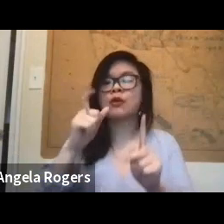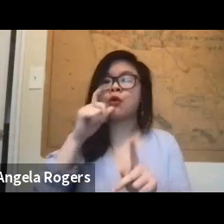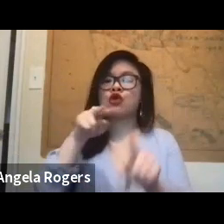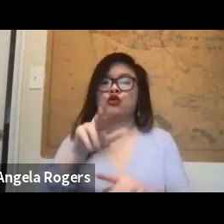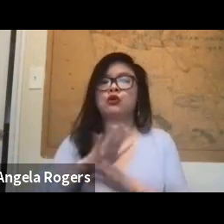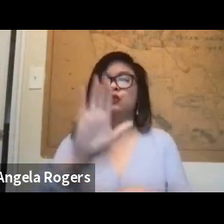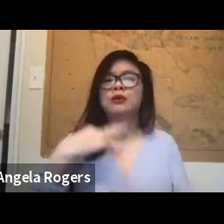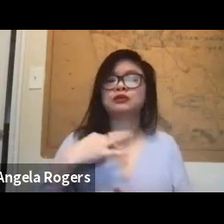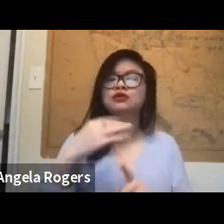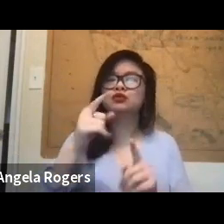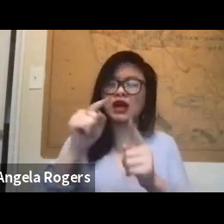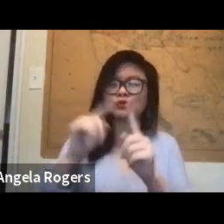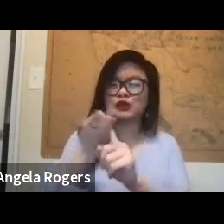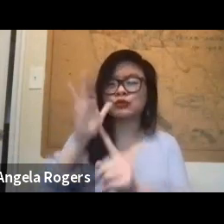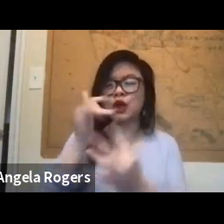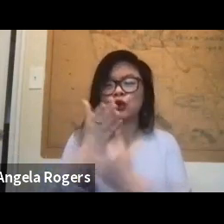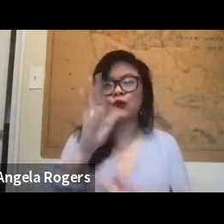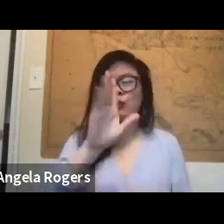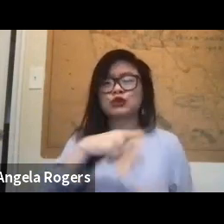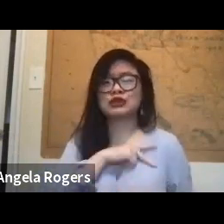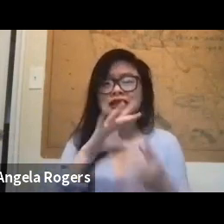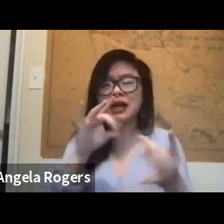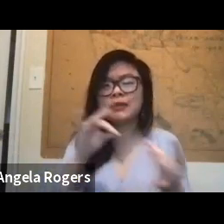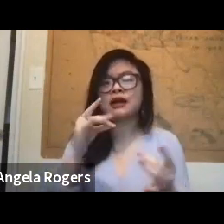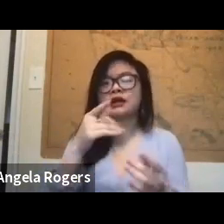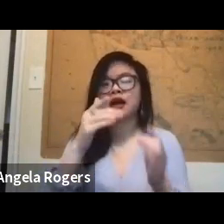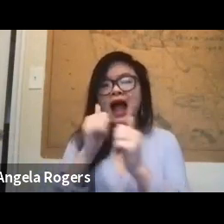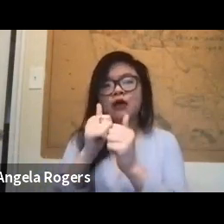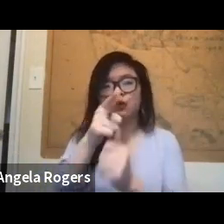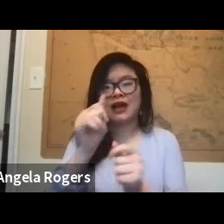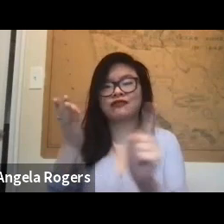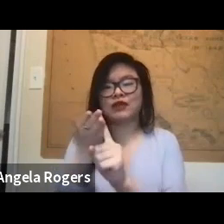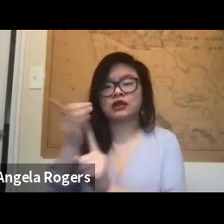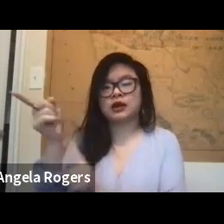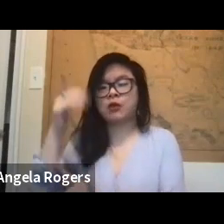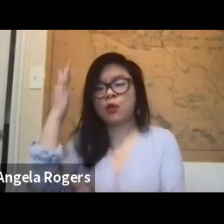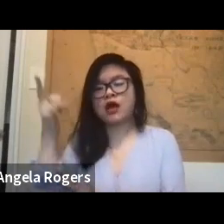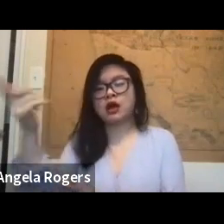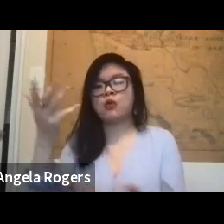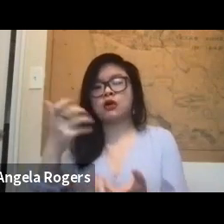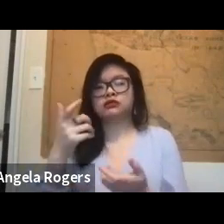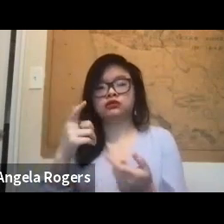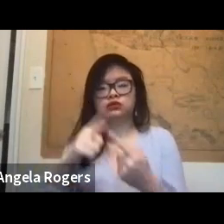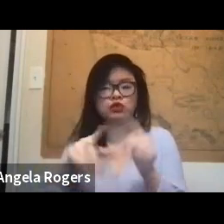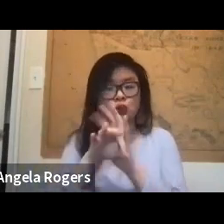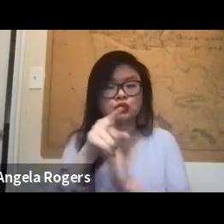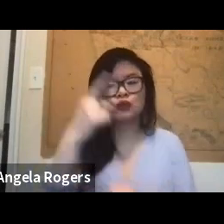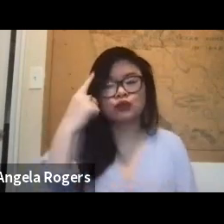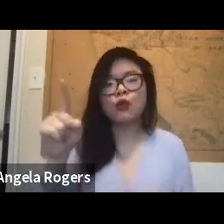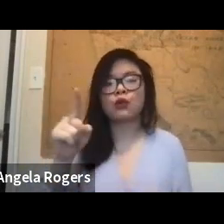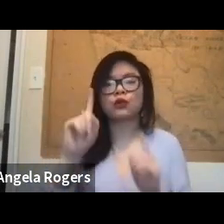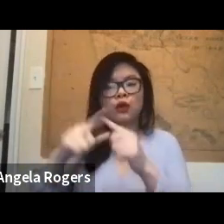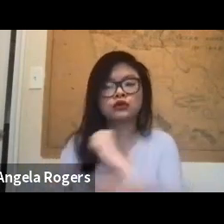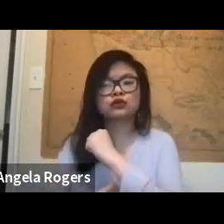it's really important, you know, want to know how you can actually, you know, through your personal statement, through your essay,